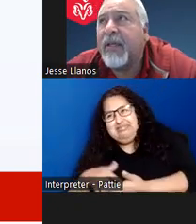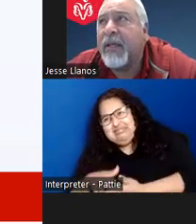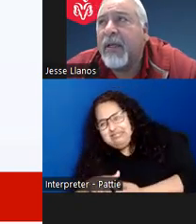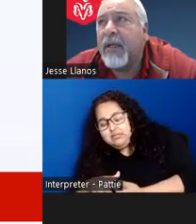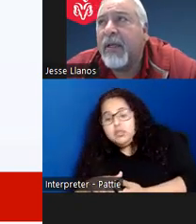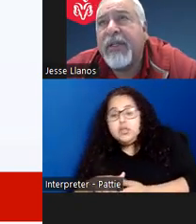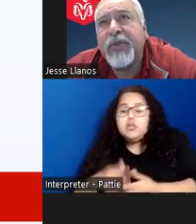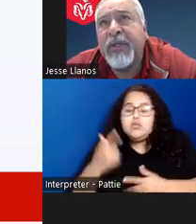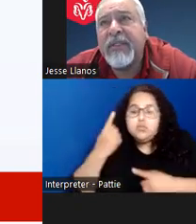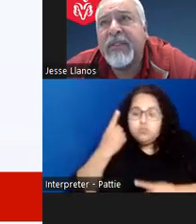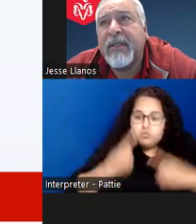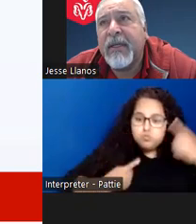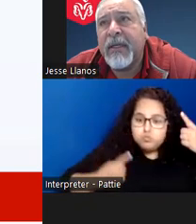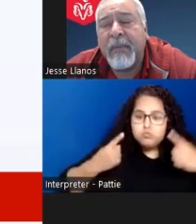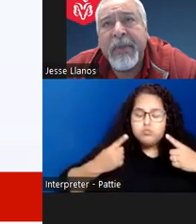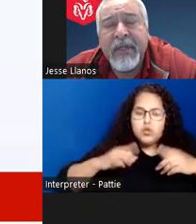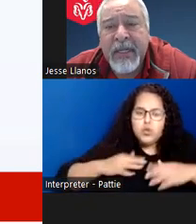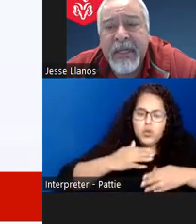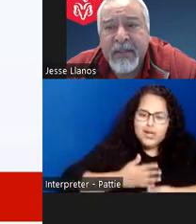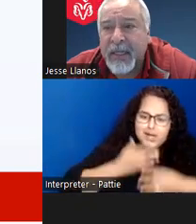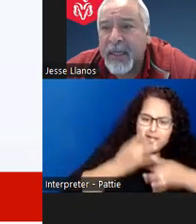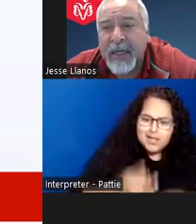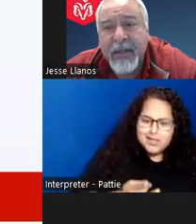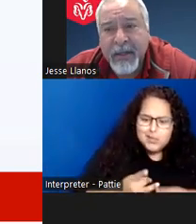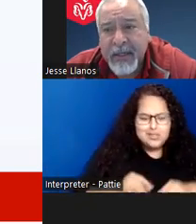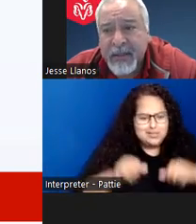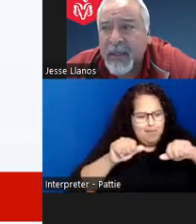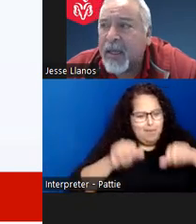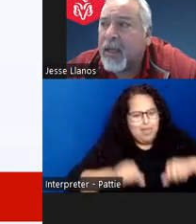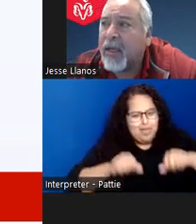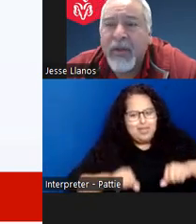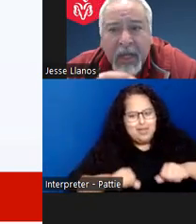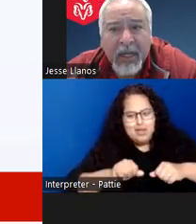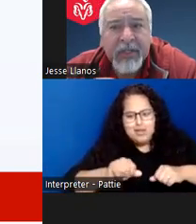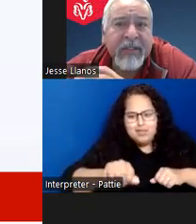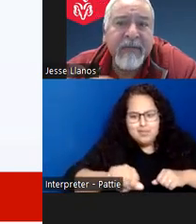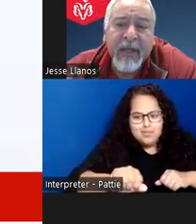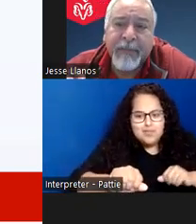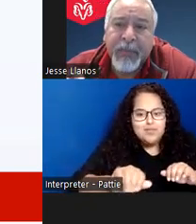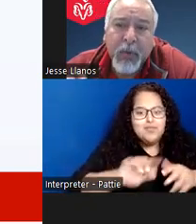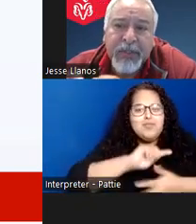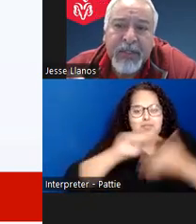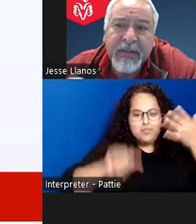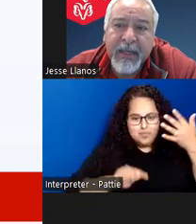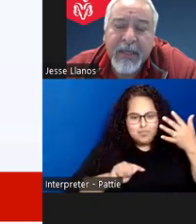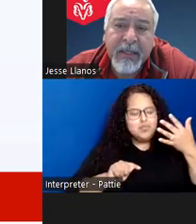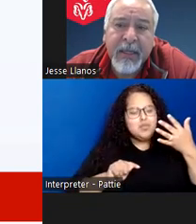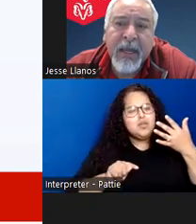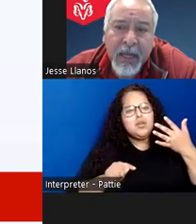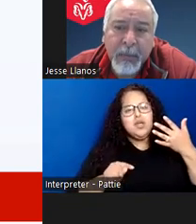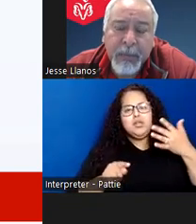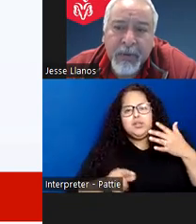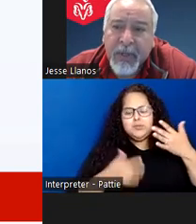have, interest, abilities, and other things, other collections of questions that